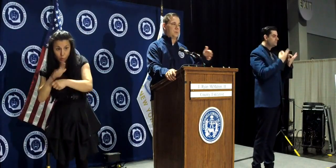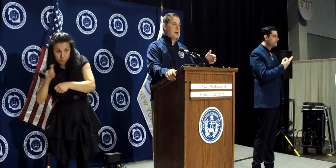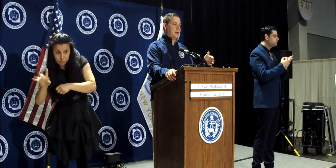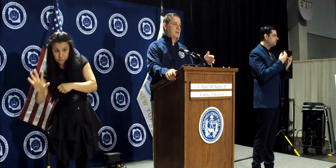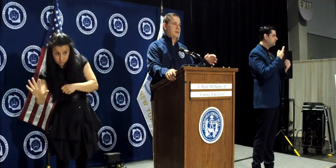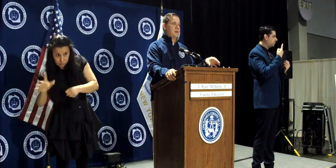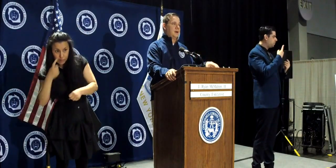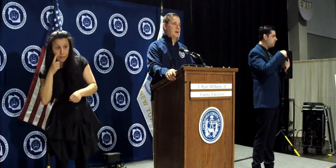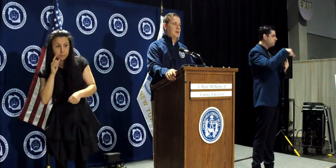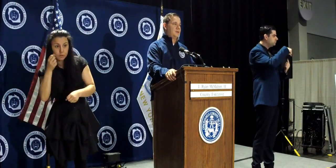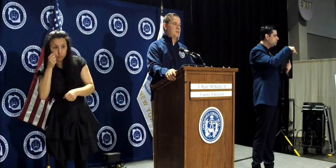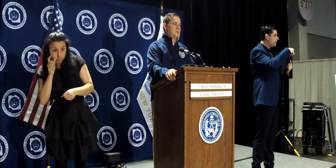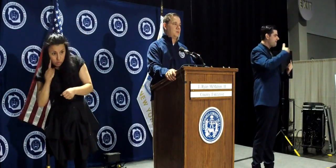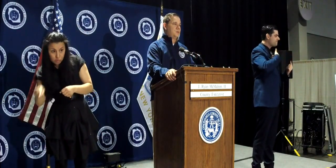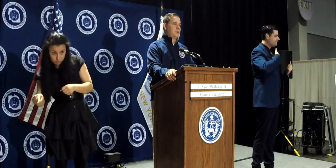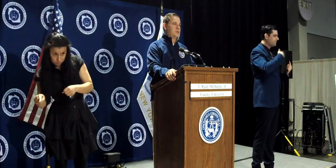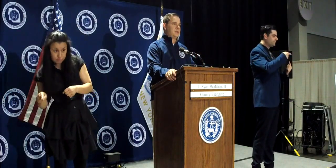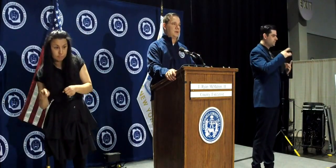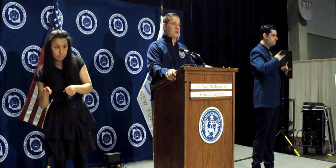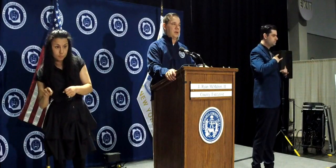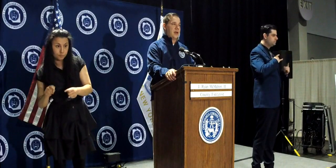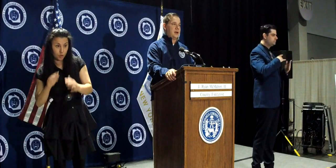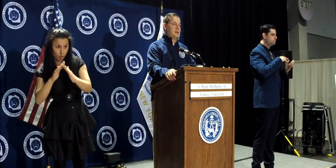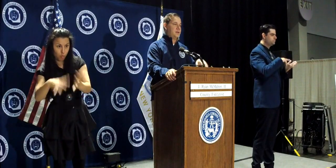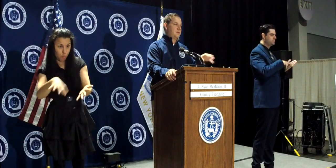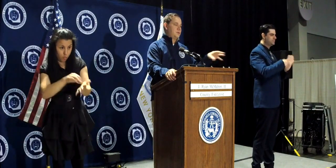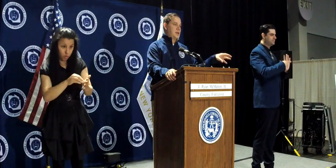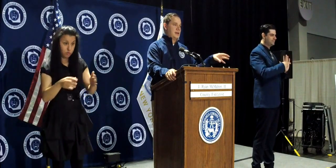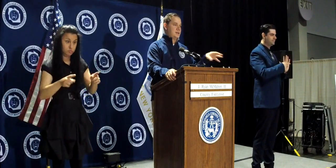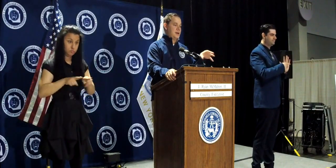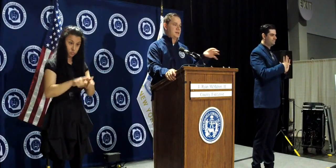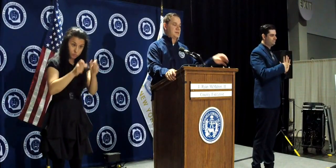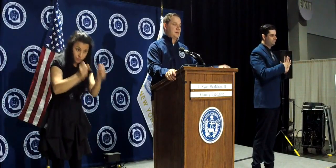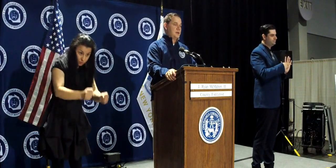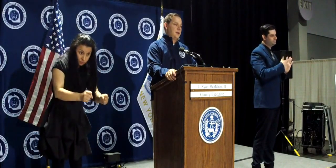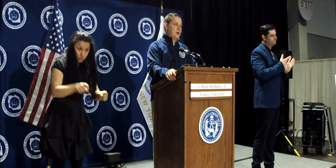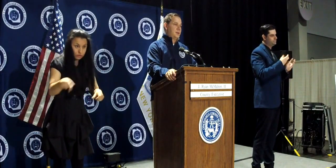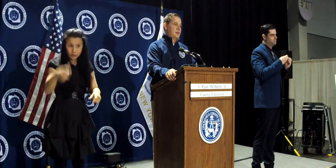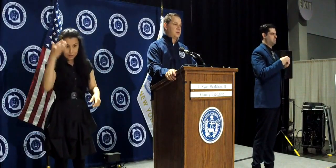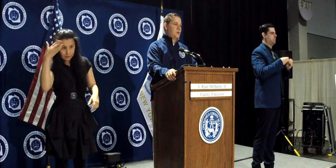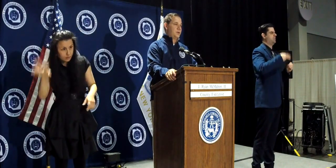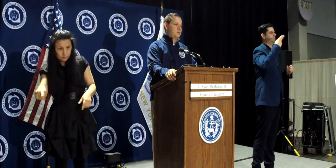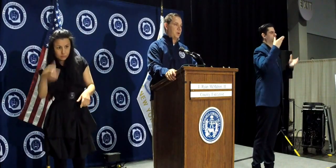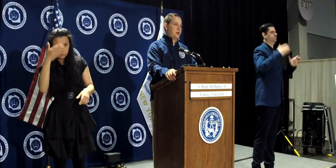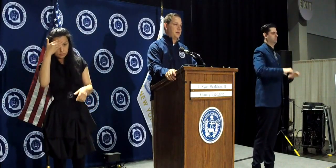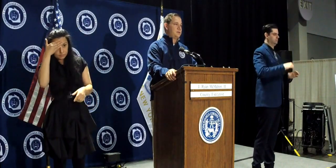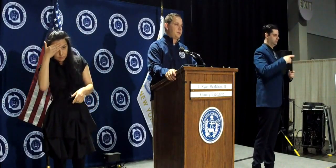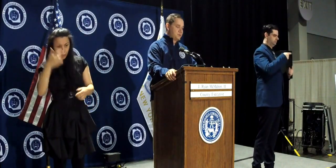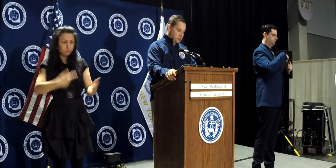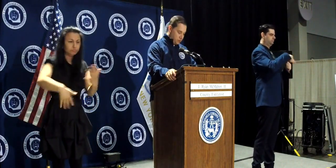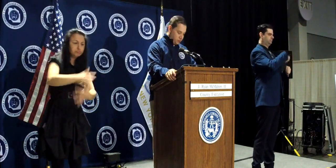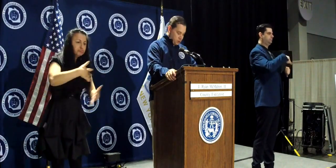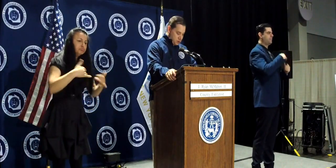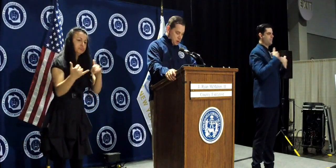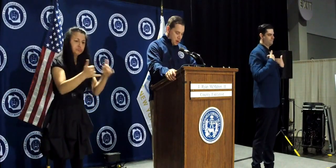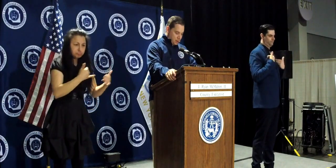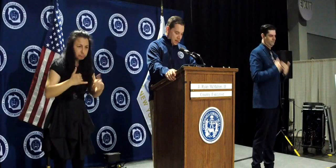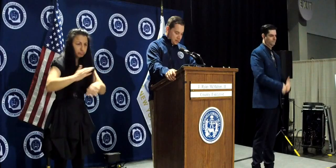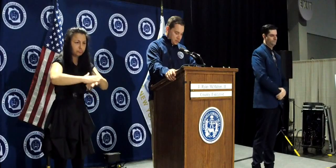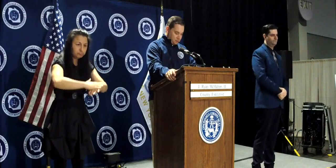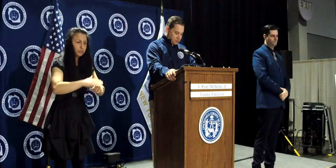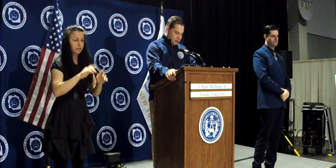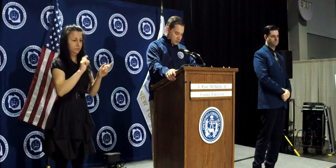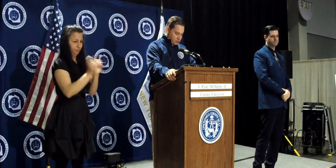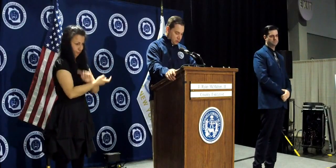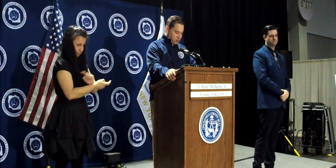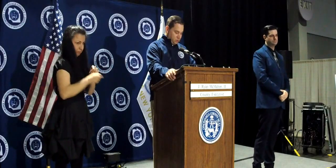were symptomatic, you didn't know you had it, there's contacts, that's going to spread easier. So that